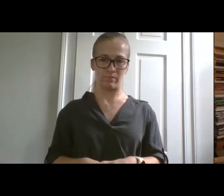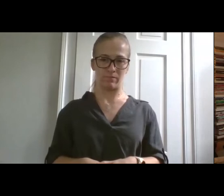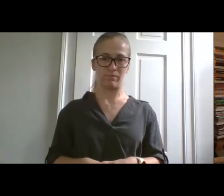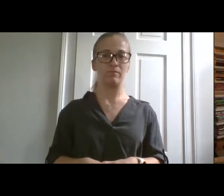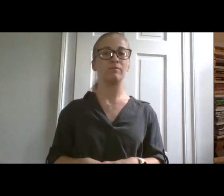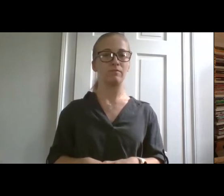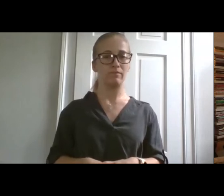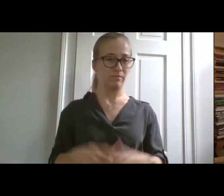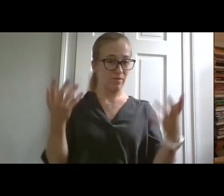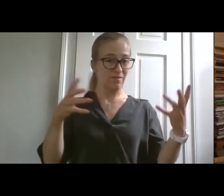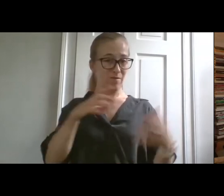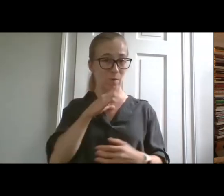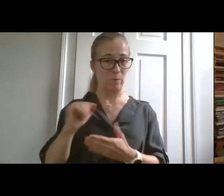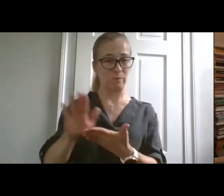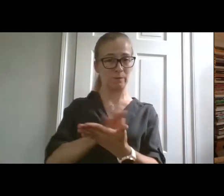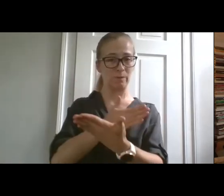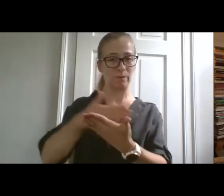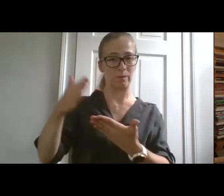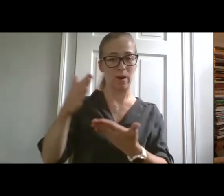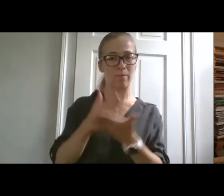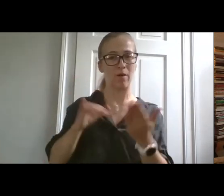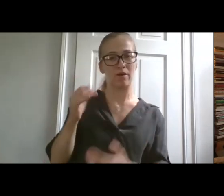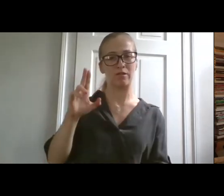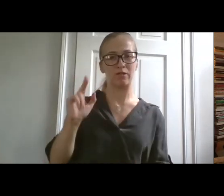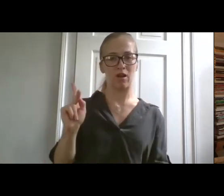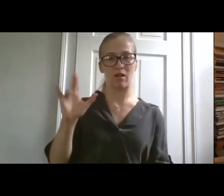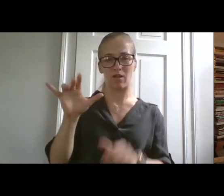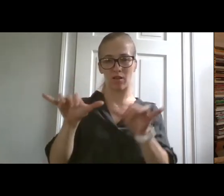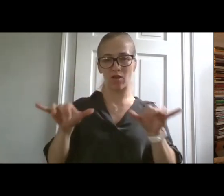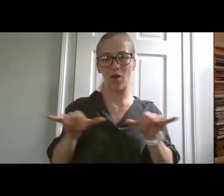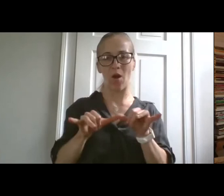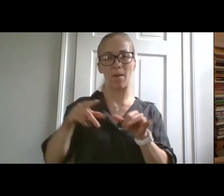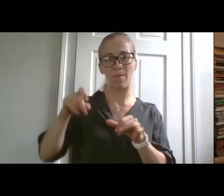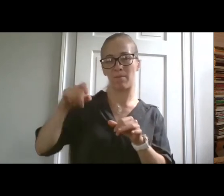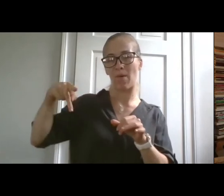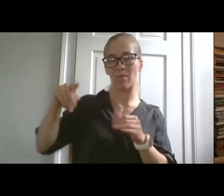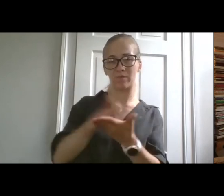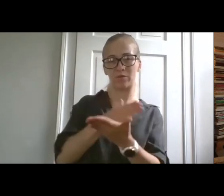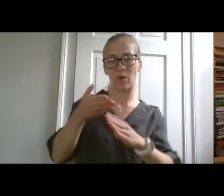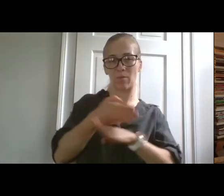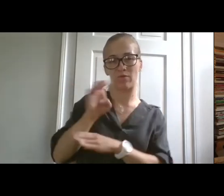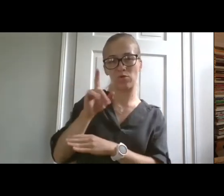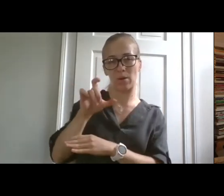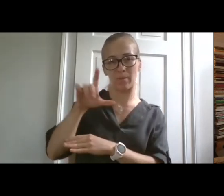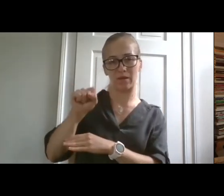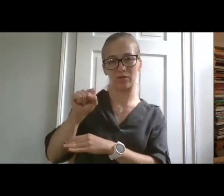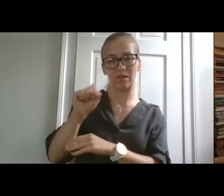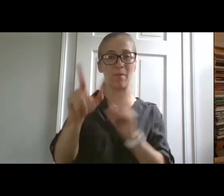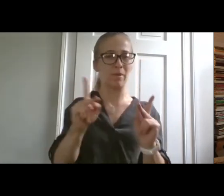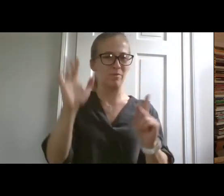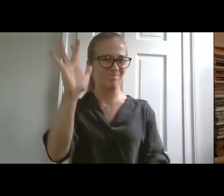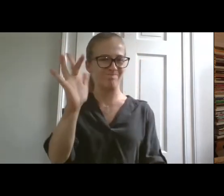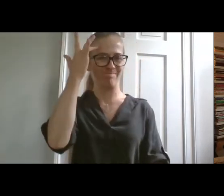It is already an old song, part of a junkyard of pop songs that came before the Beatles. People are tired of